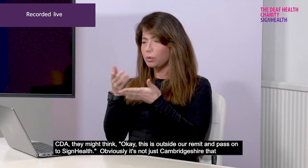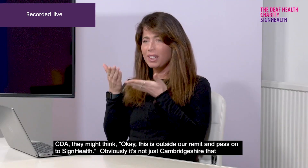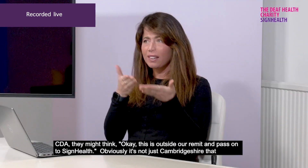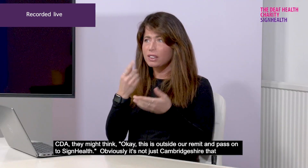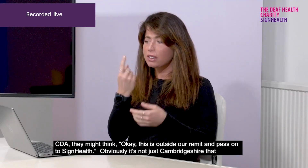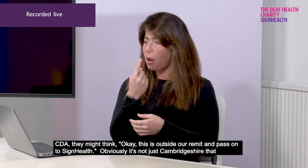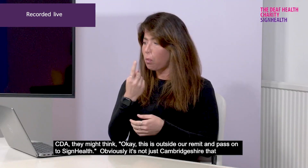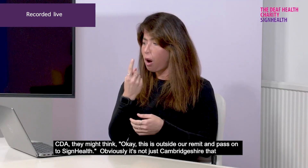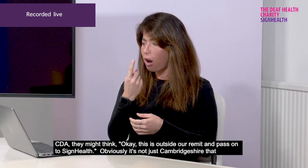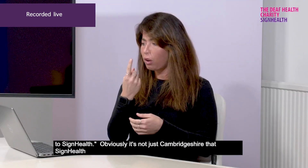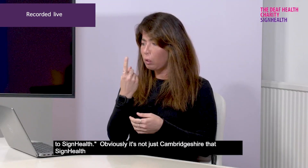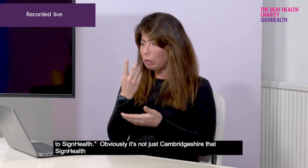well.